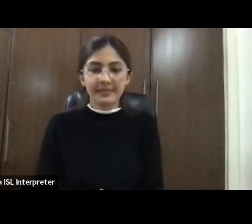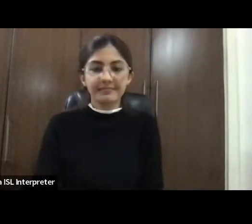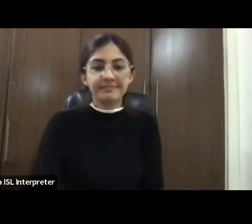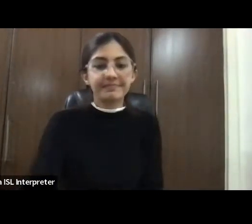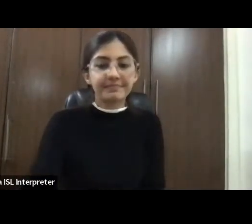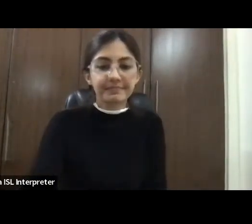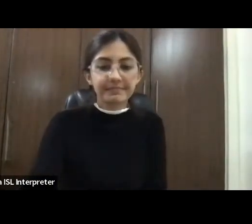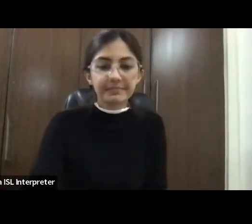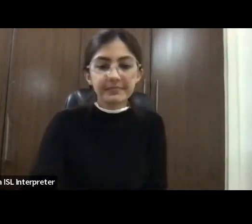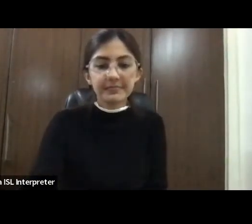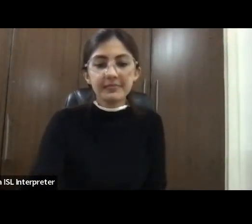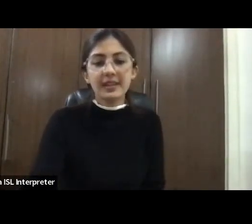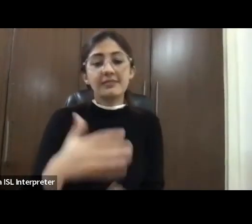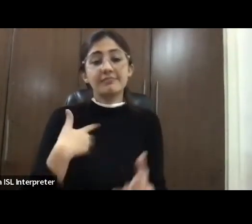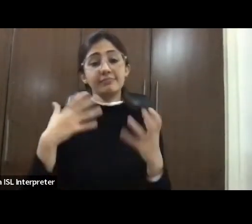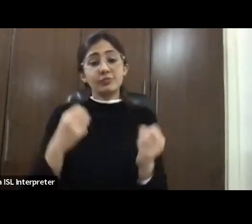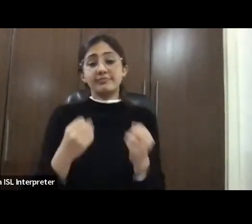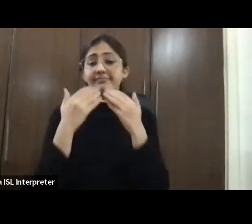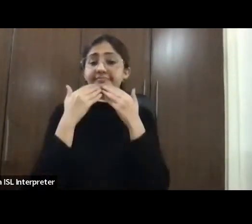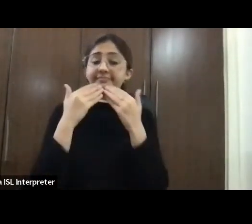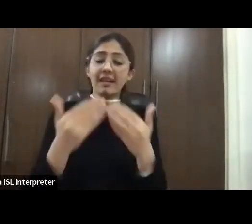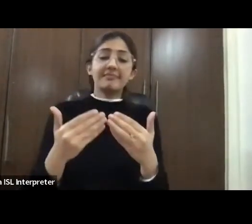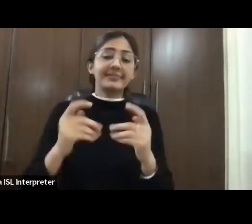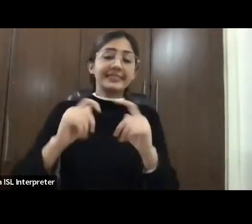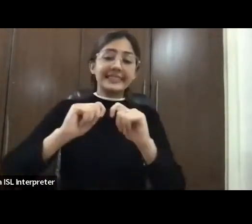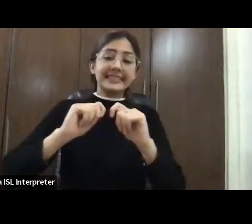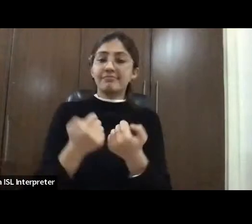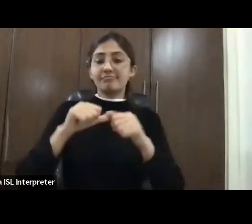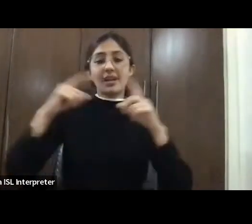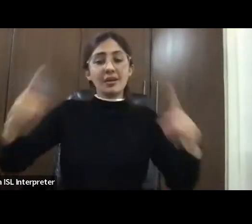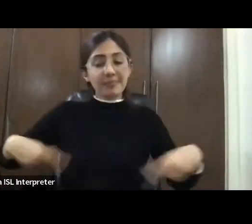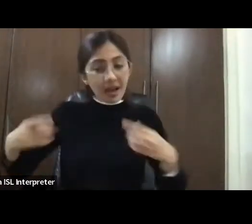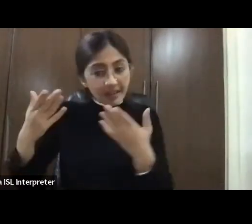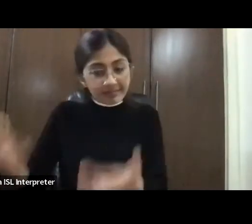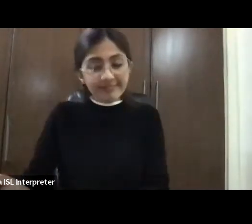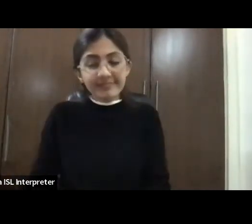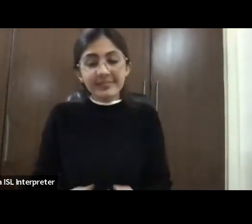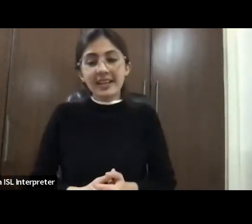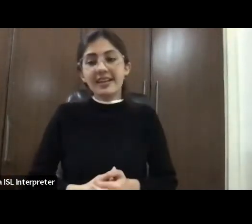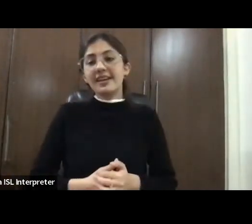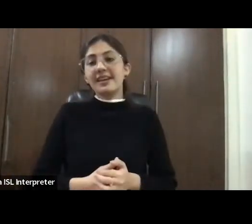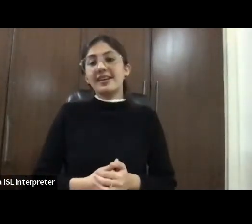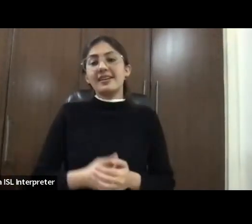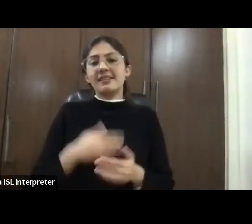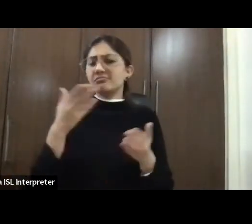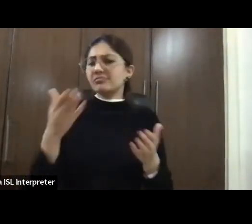to thank Arman and his team for putting together very, very,